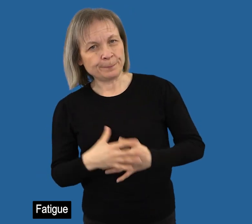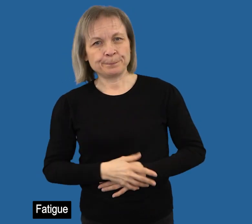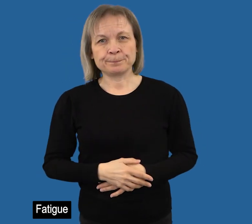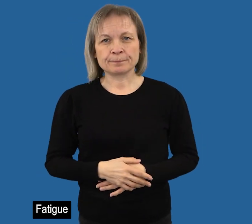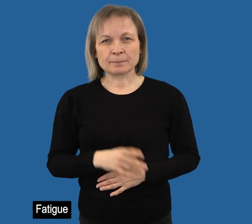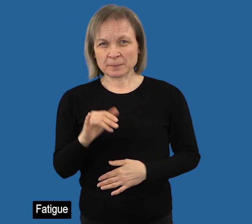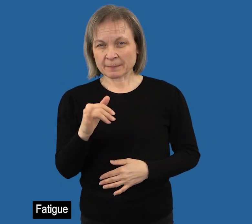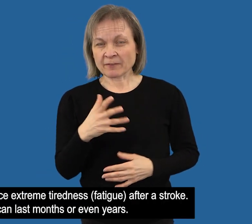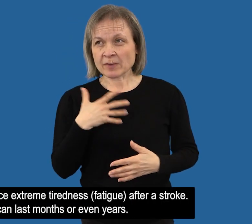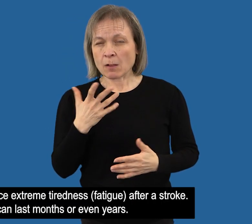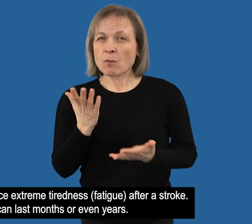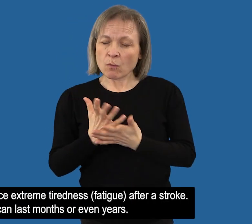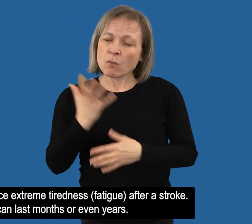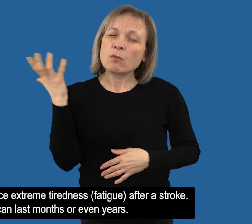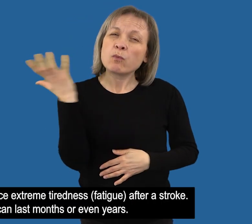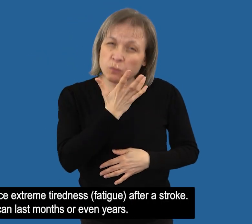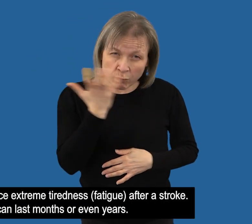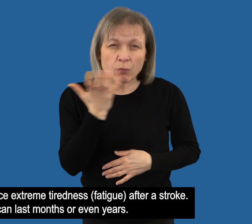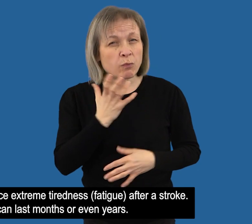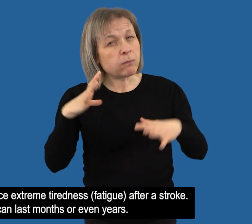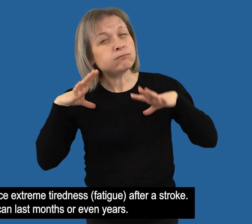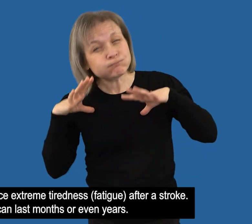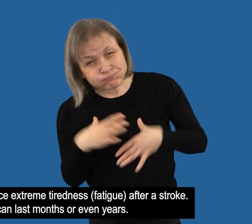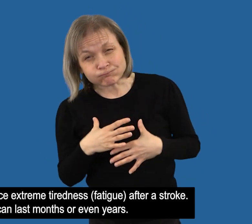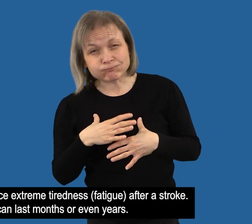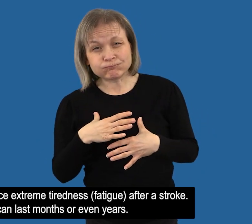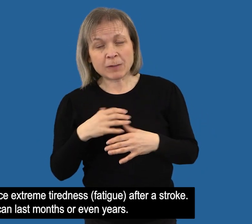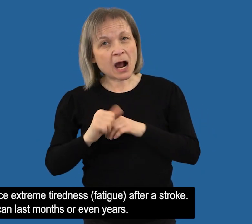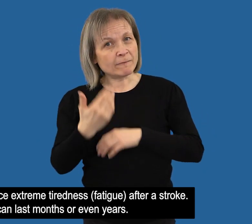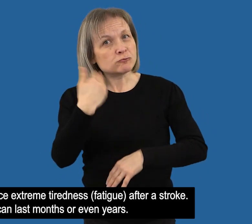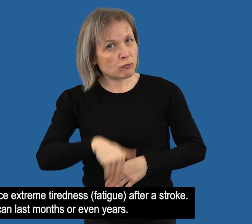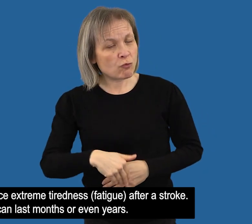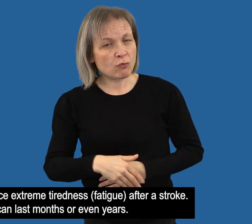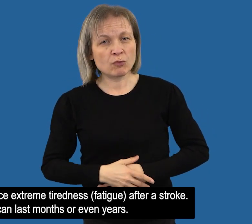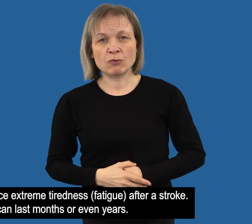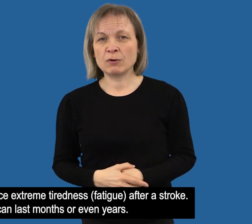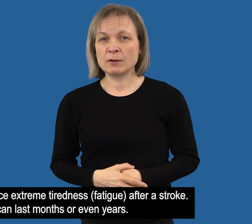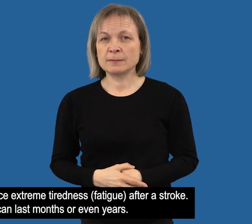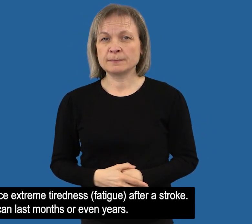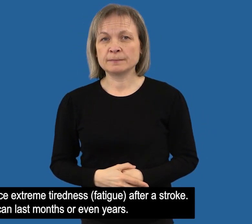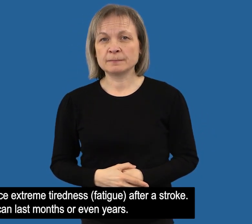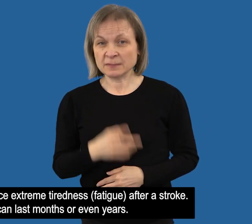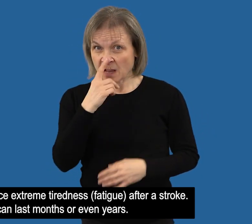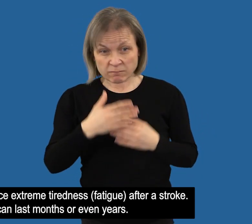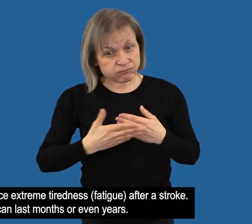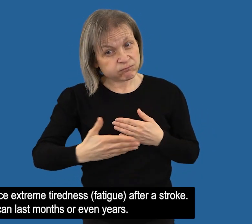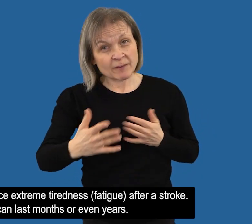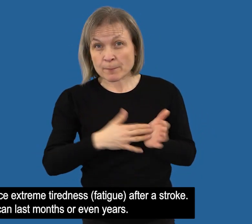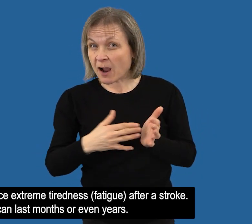Fatigue. You might experience extreme tiredness, fatigue, after a stroke.